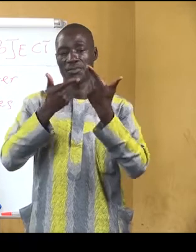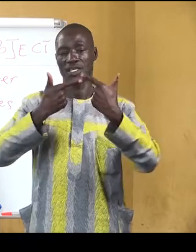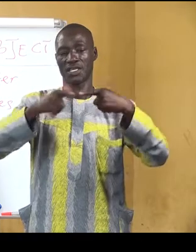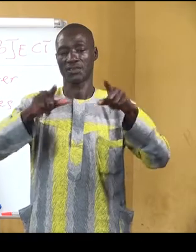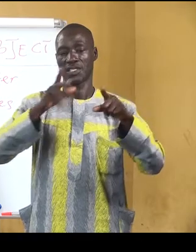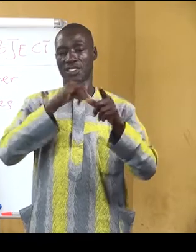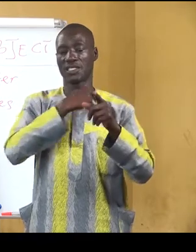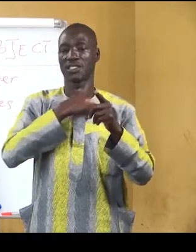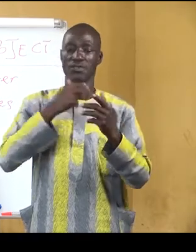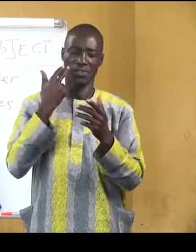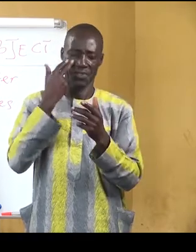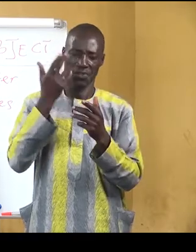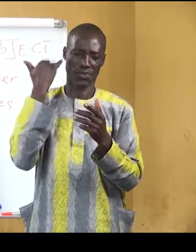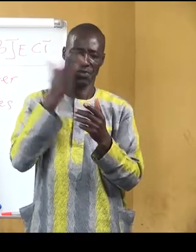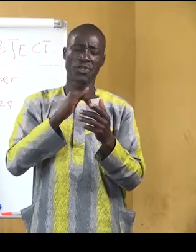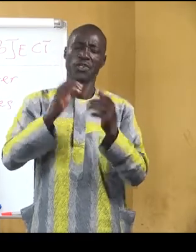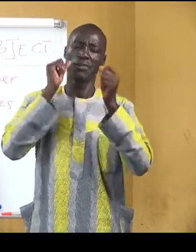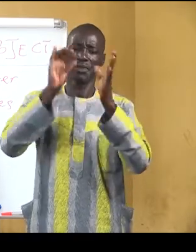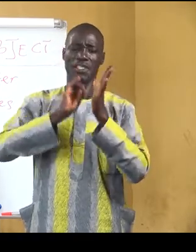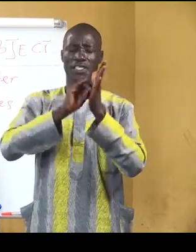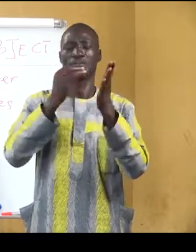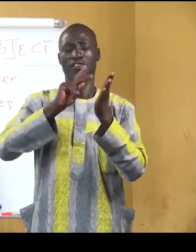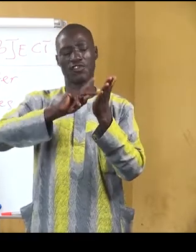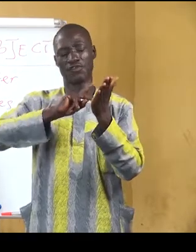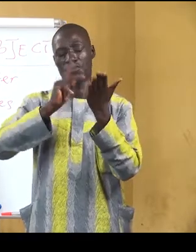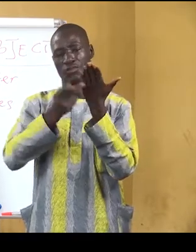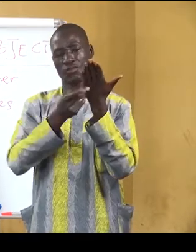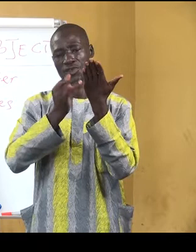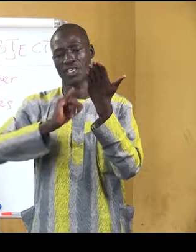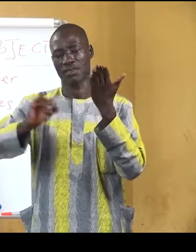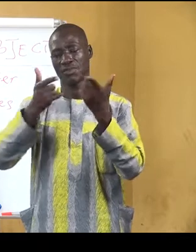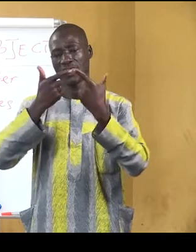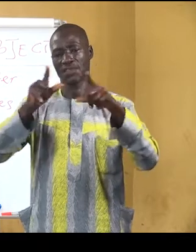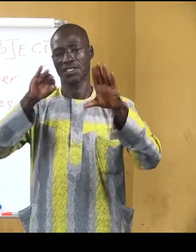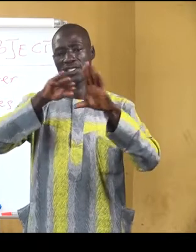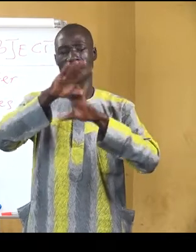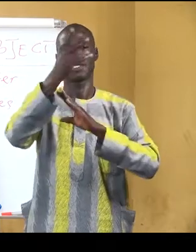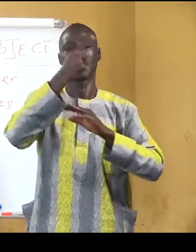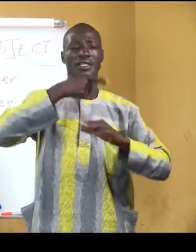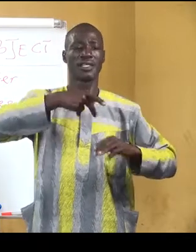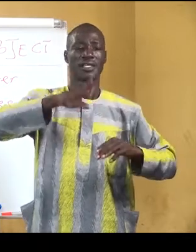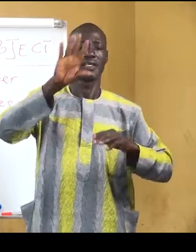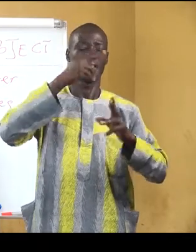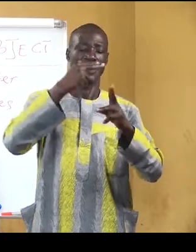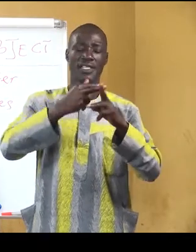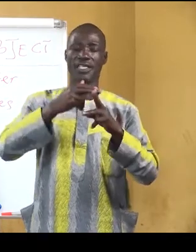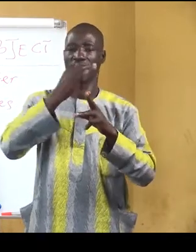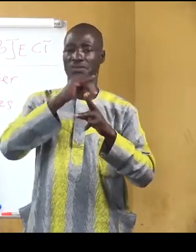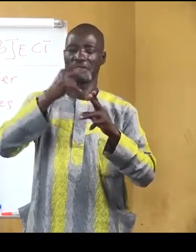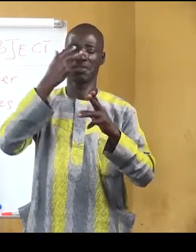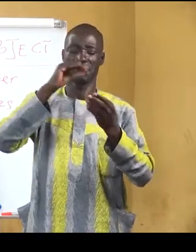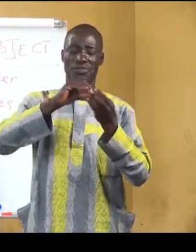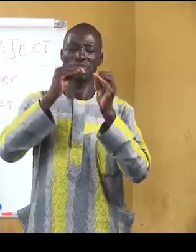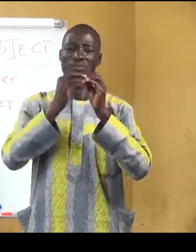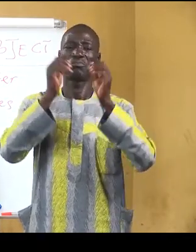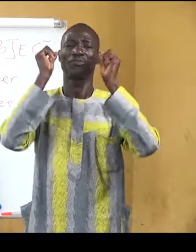and we're able to see a lot of examples of programming languages. We saw them in their names or in their numbers.